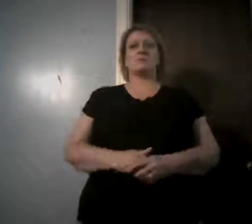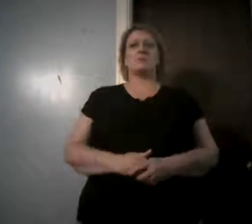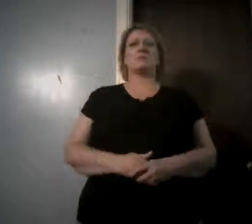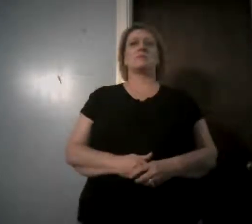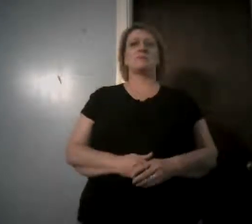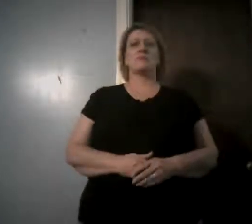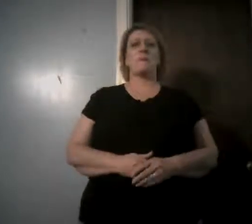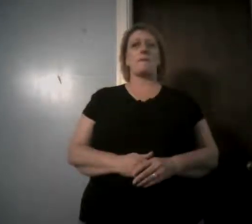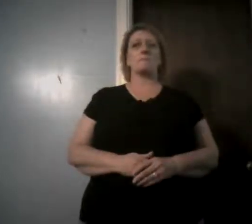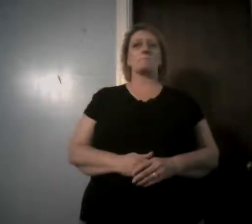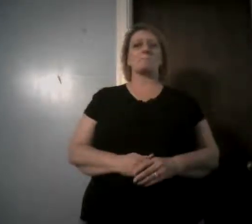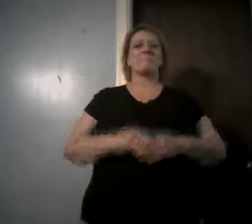Headache.